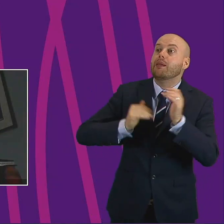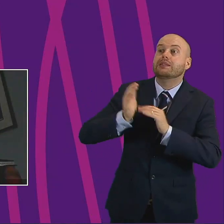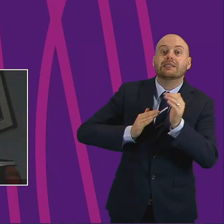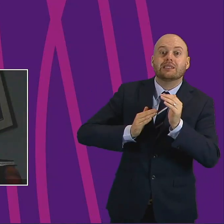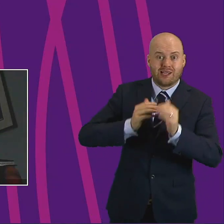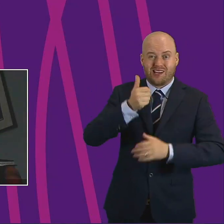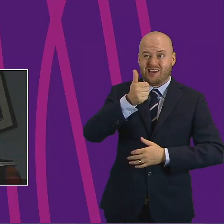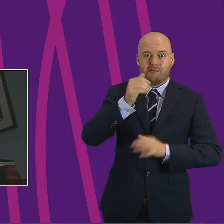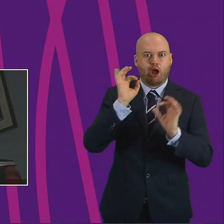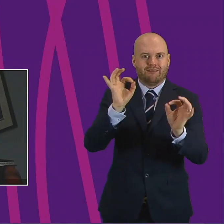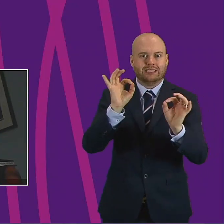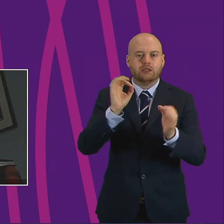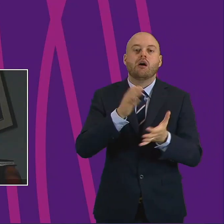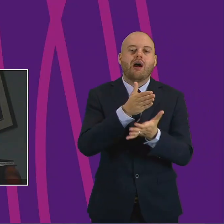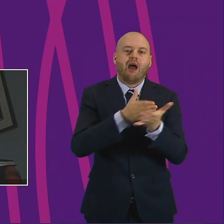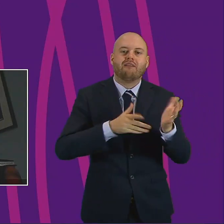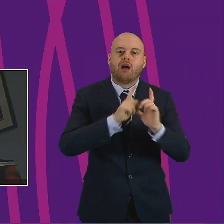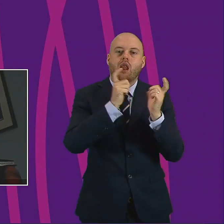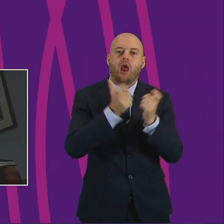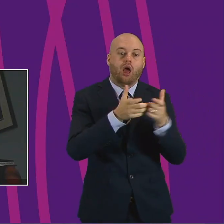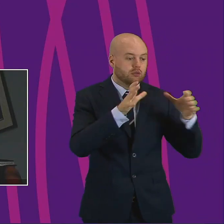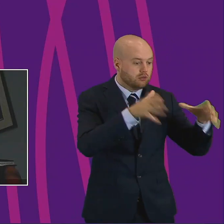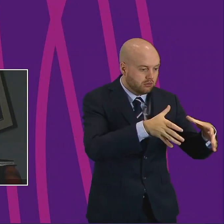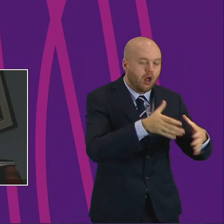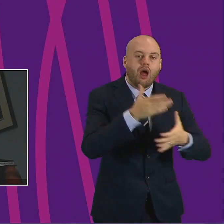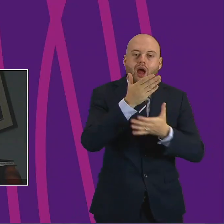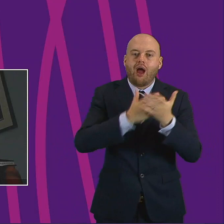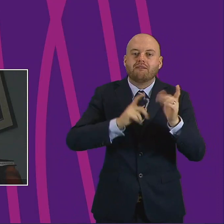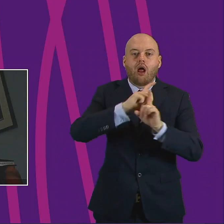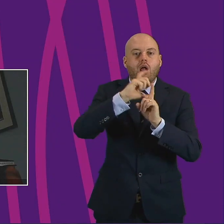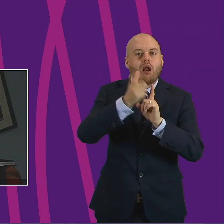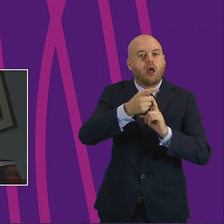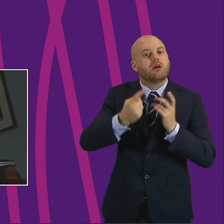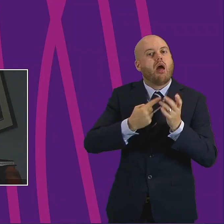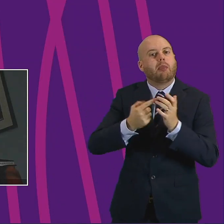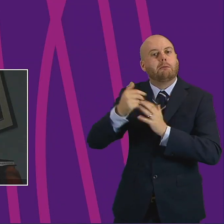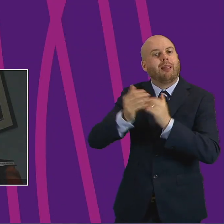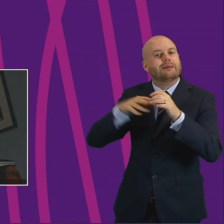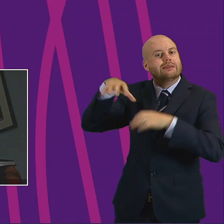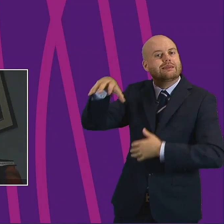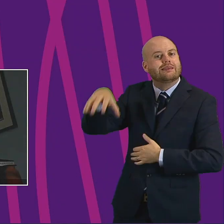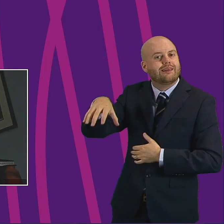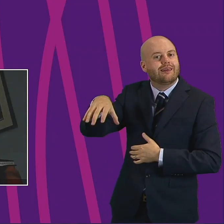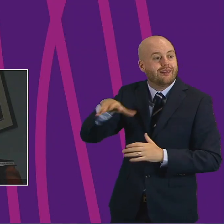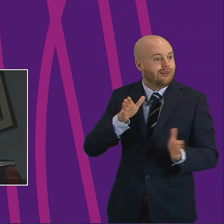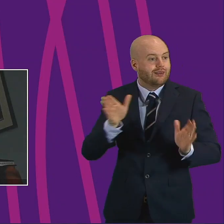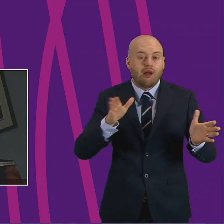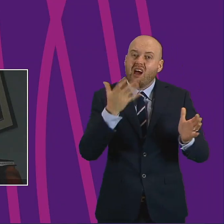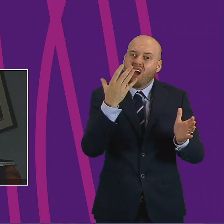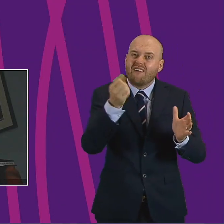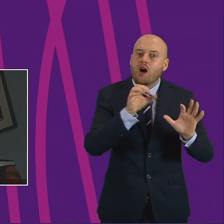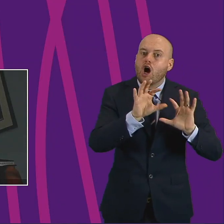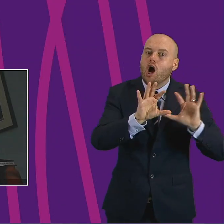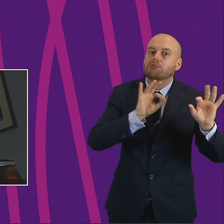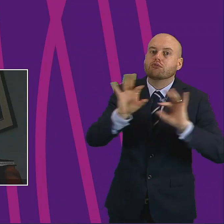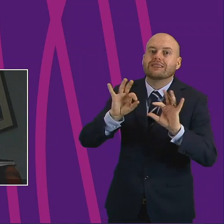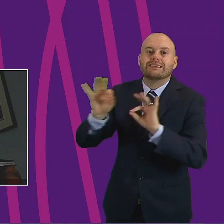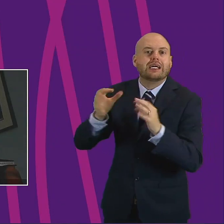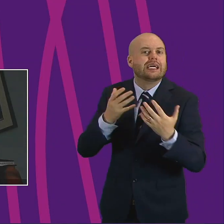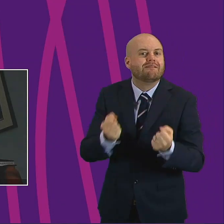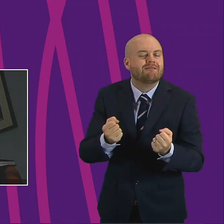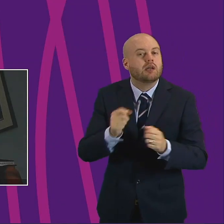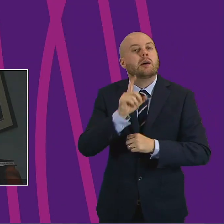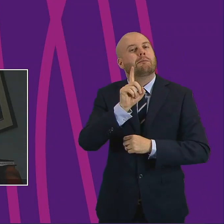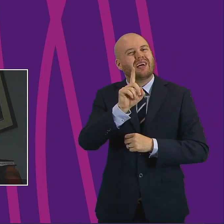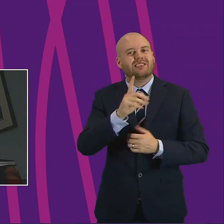Now, that's what we expect to see from local authorities, and that will vary because of the options that are available around